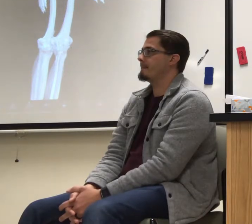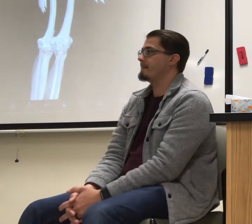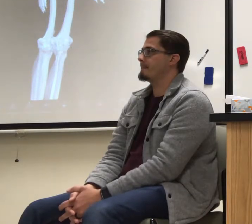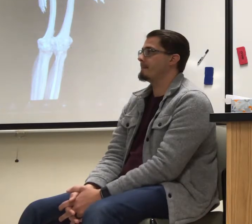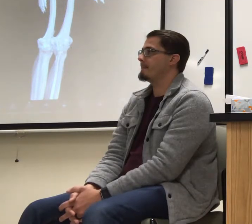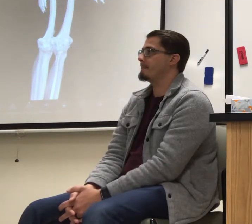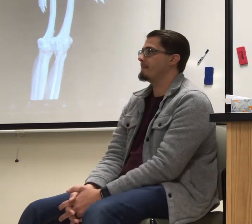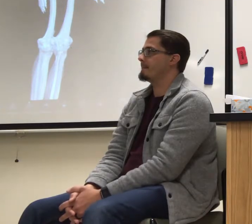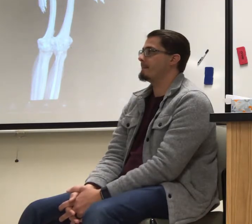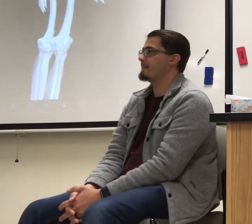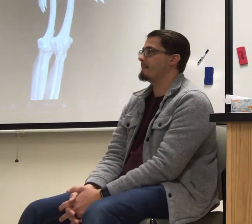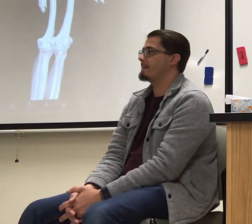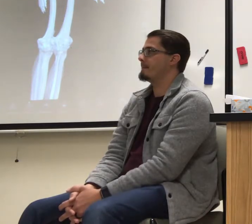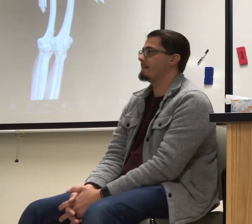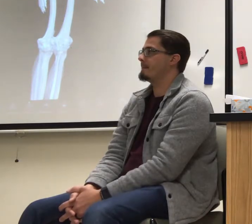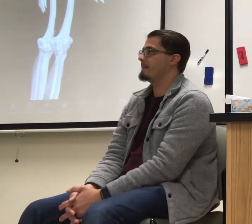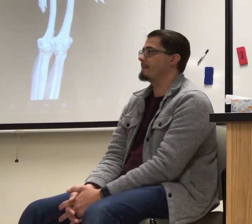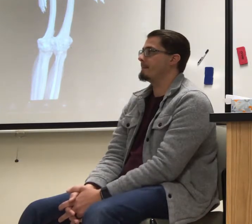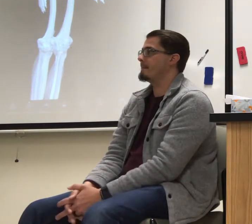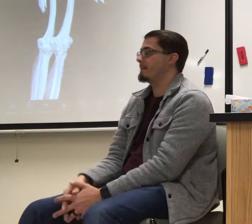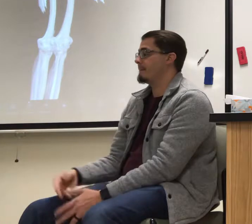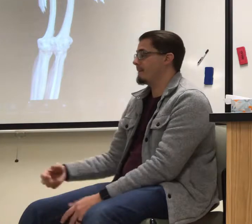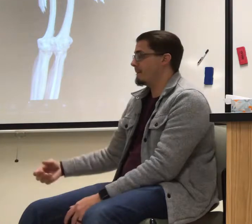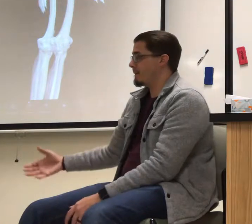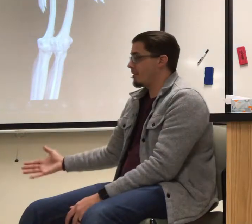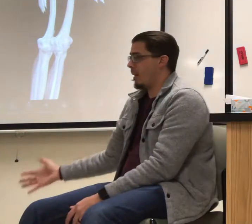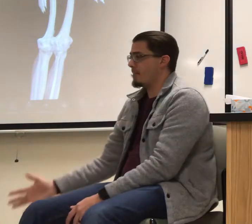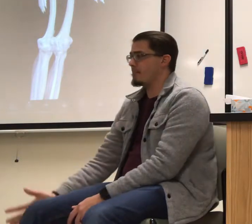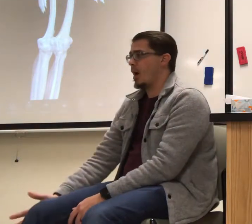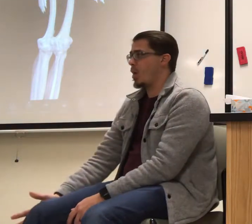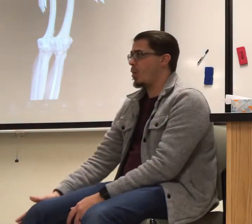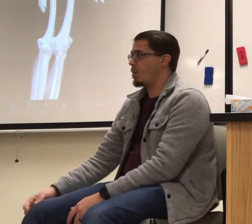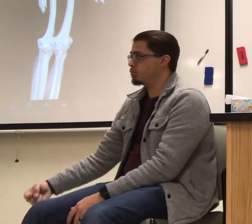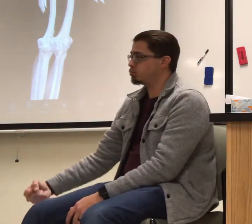Lateral blow to knee buckles in.